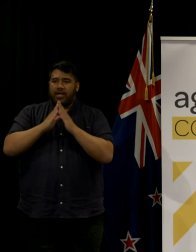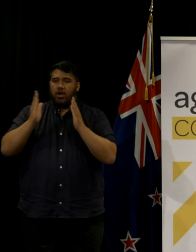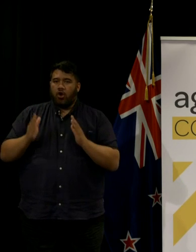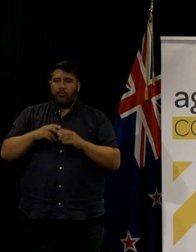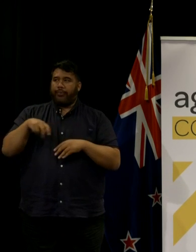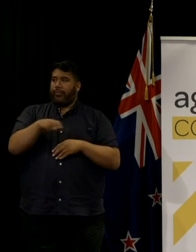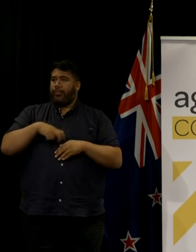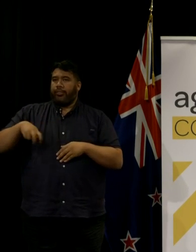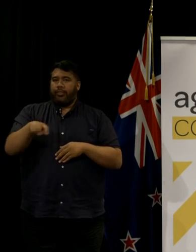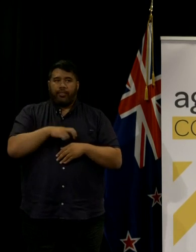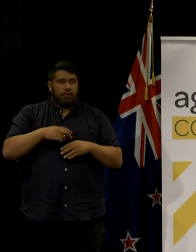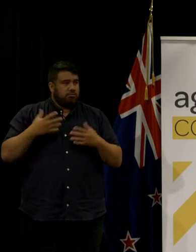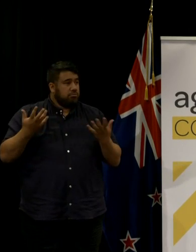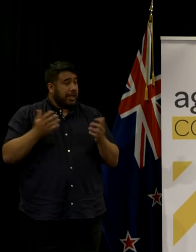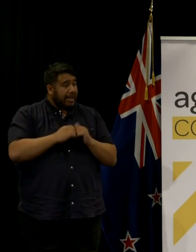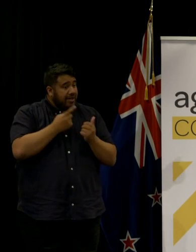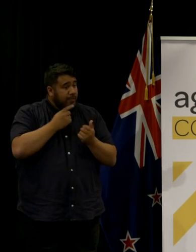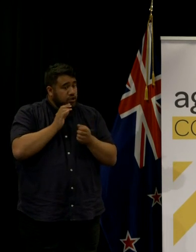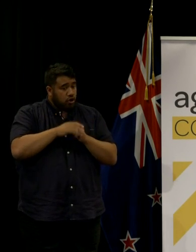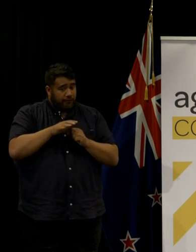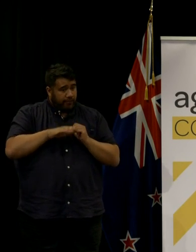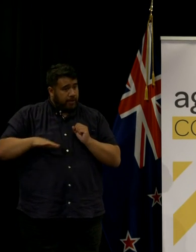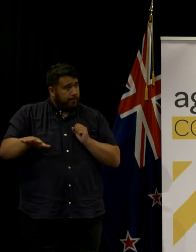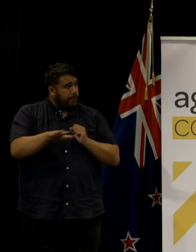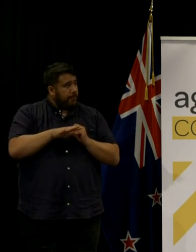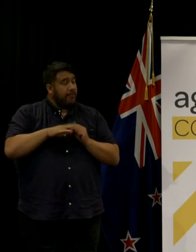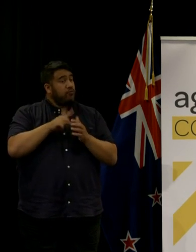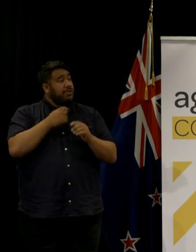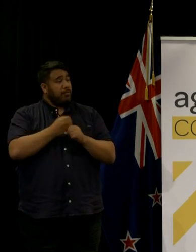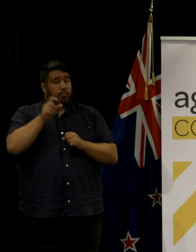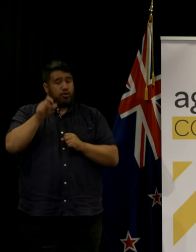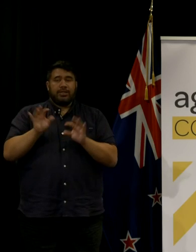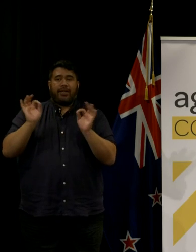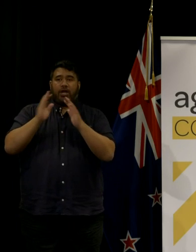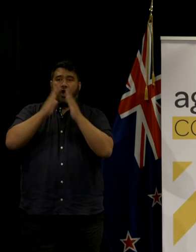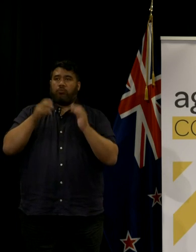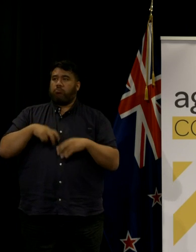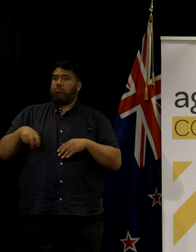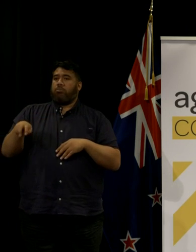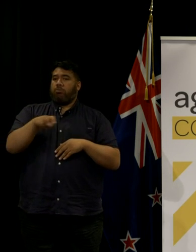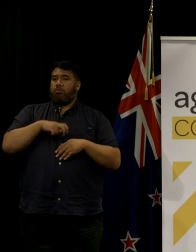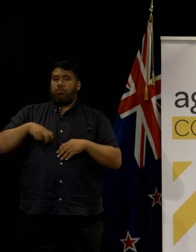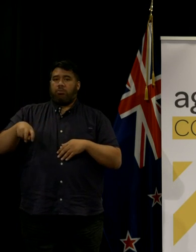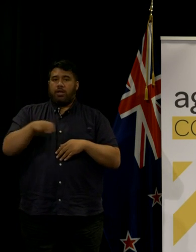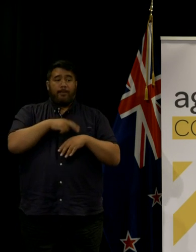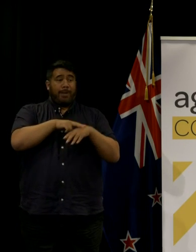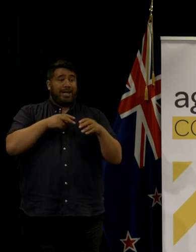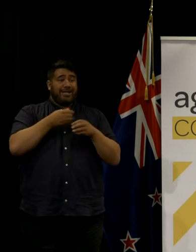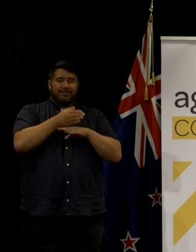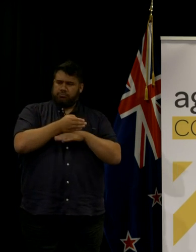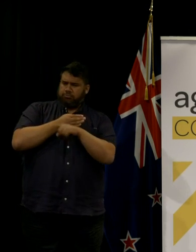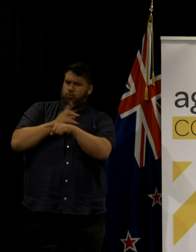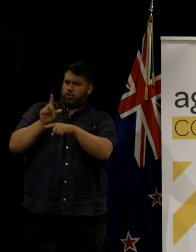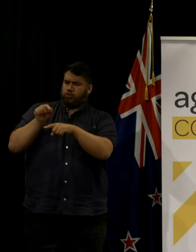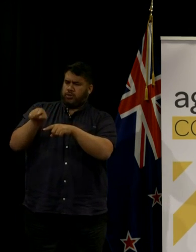how those situations are going to be dealt with? And for example, if someone homeless is found out with nowhere to go, how